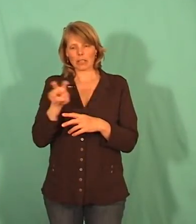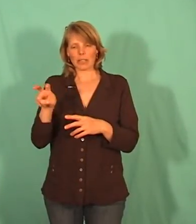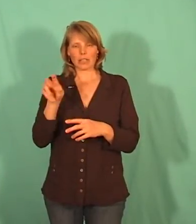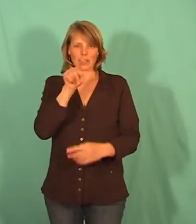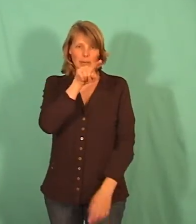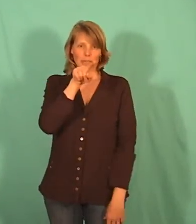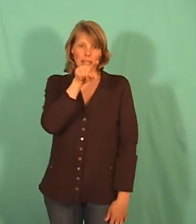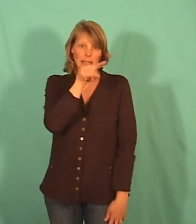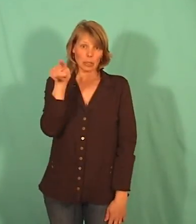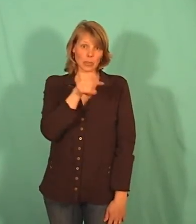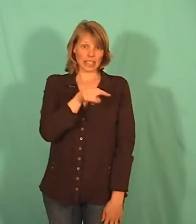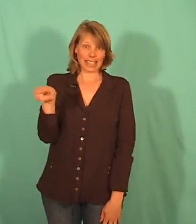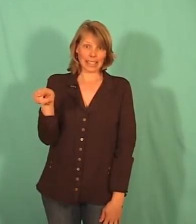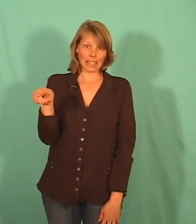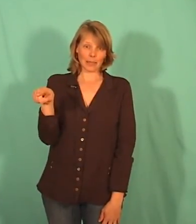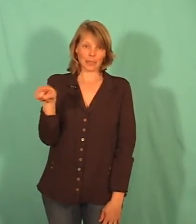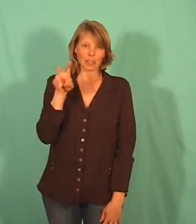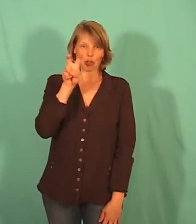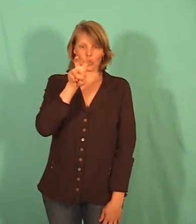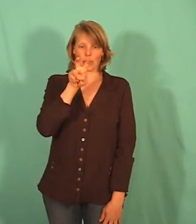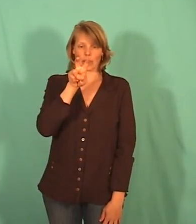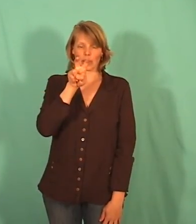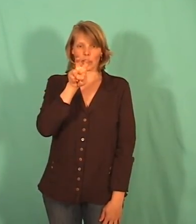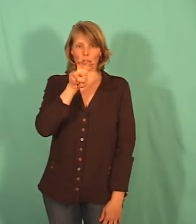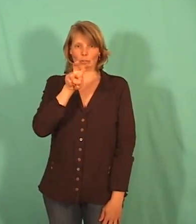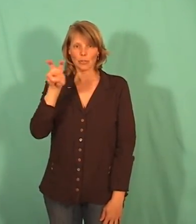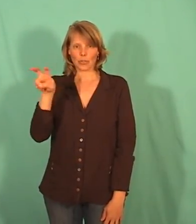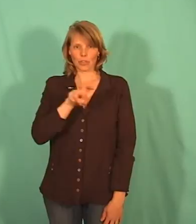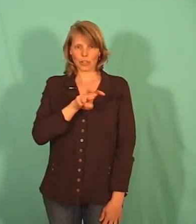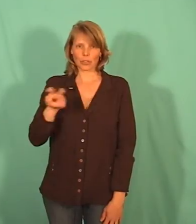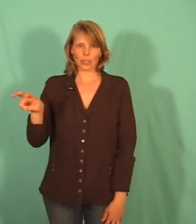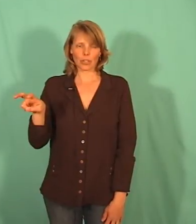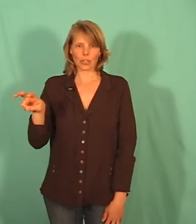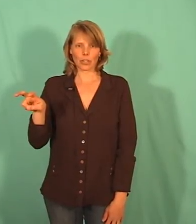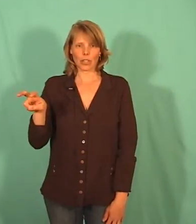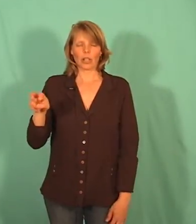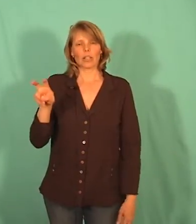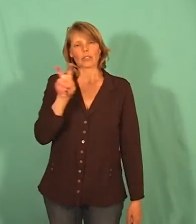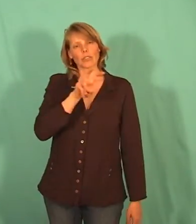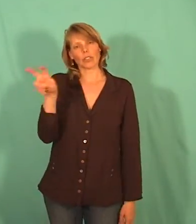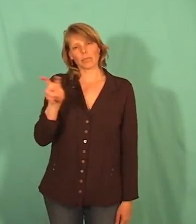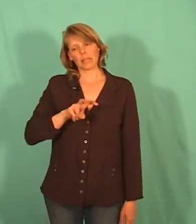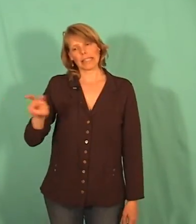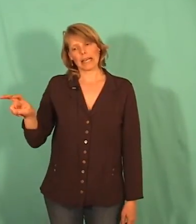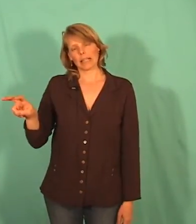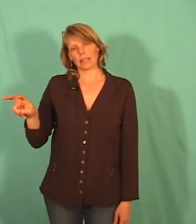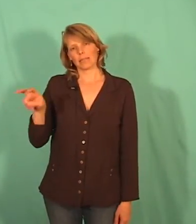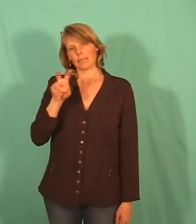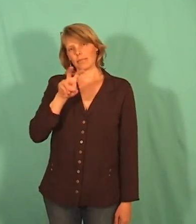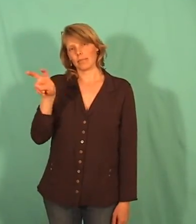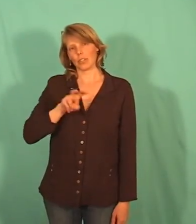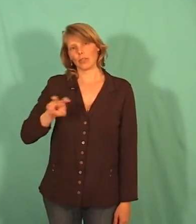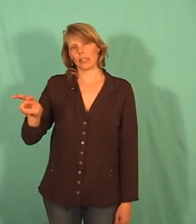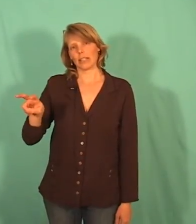This is a sign language Z, and 2 Z's, you use 2 fingers. So just pizza, the 2 Z's.